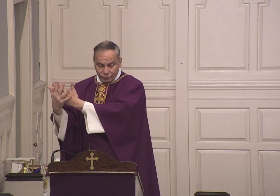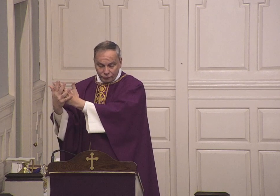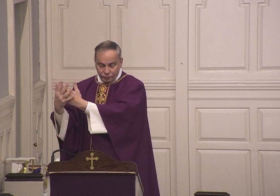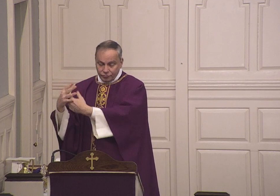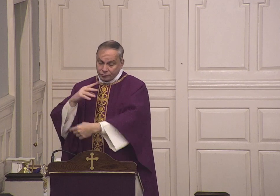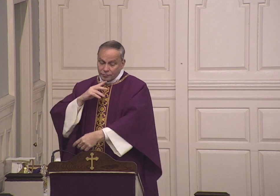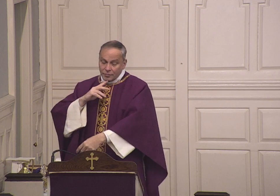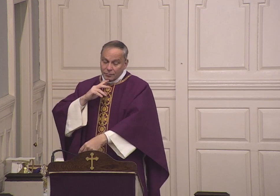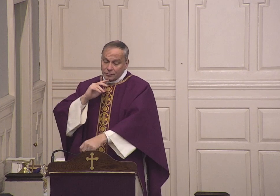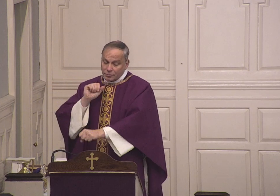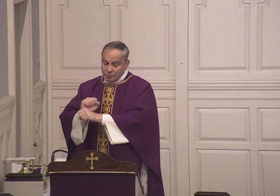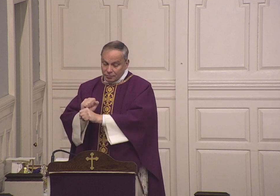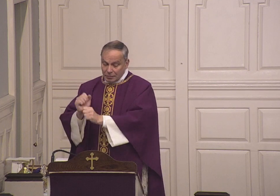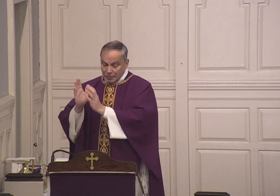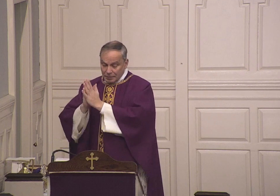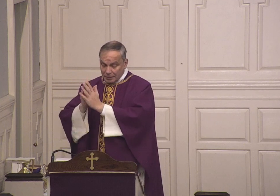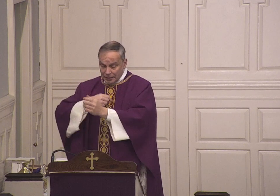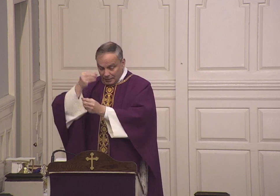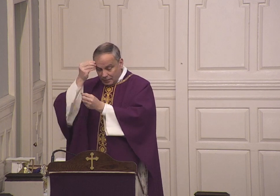into prison.